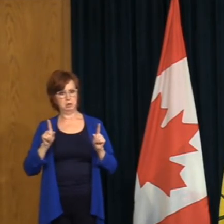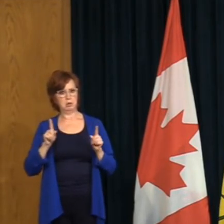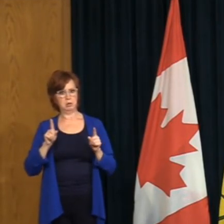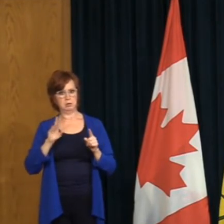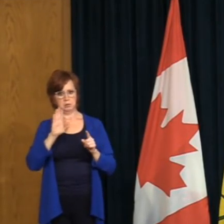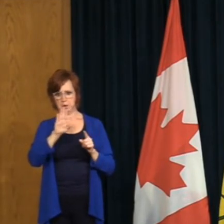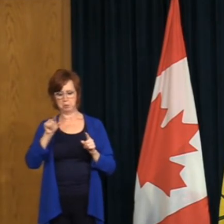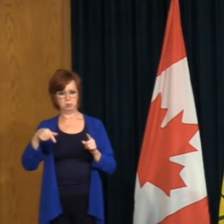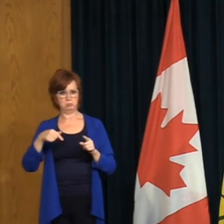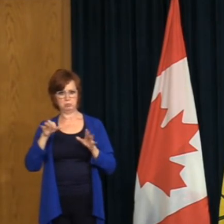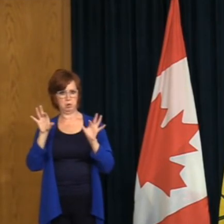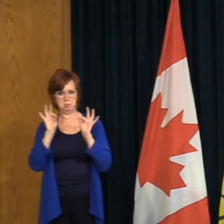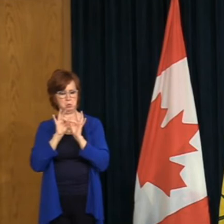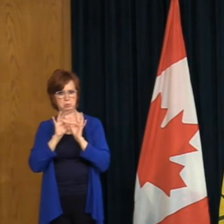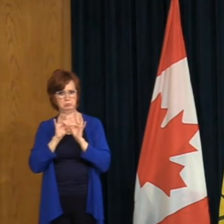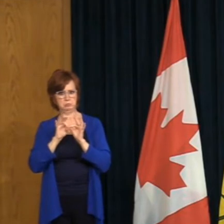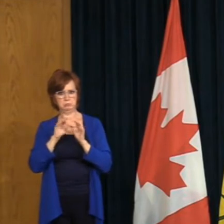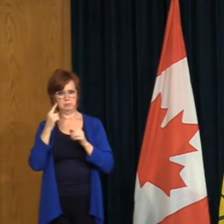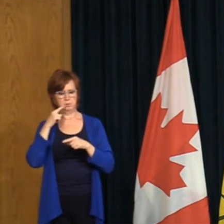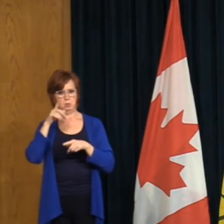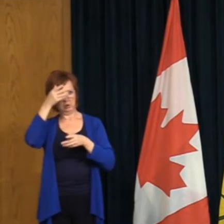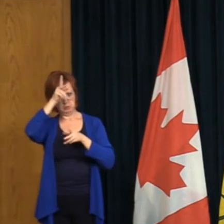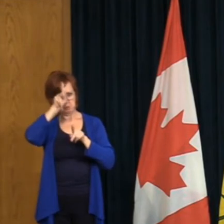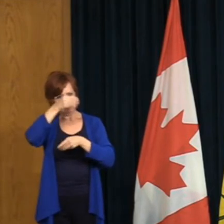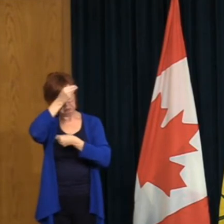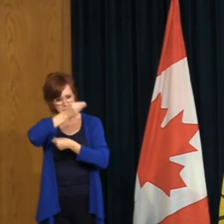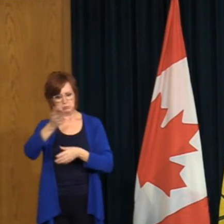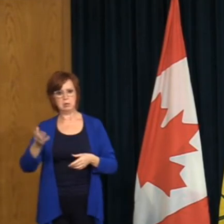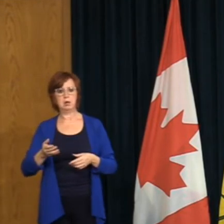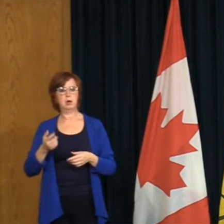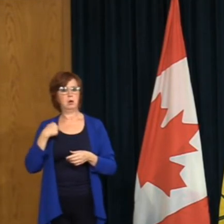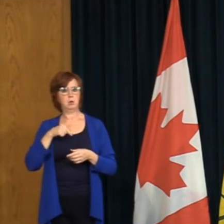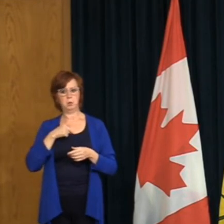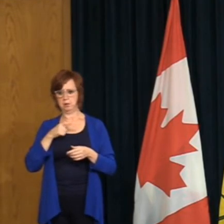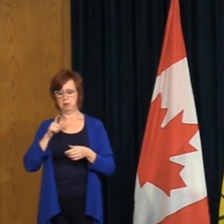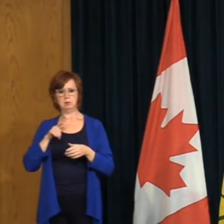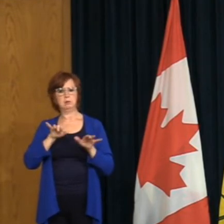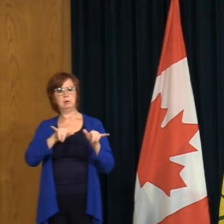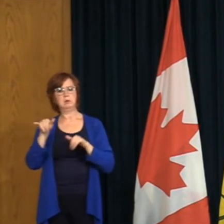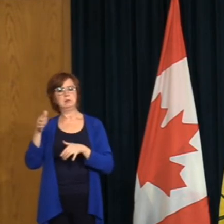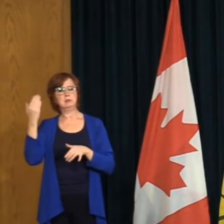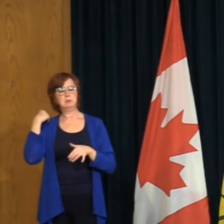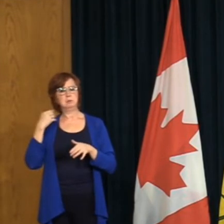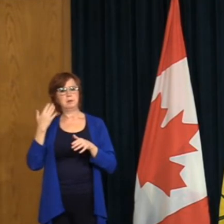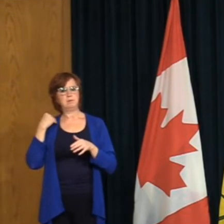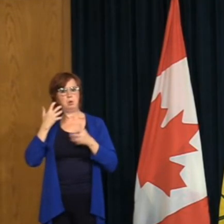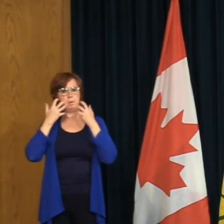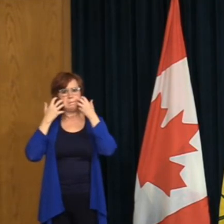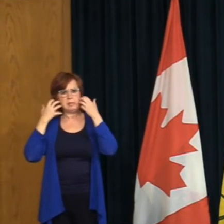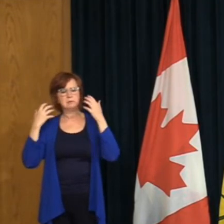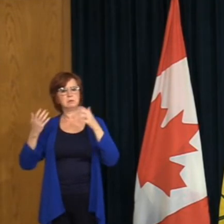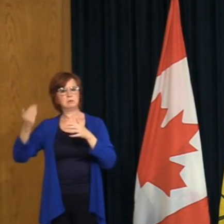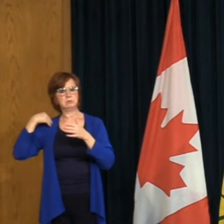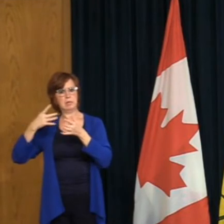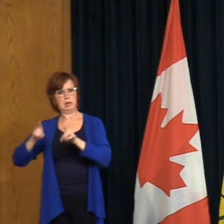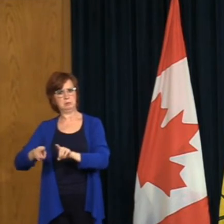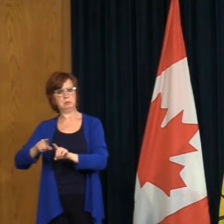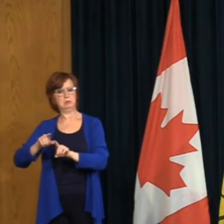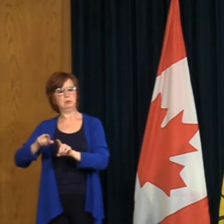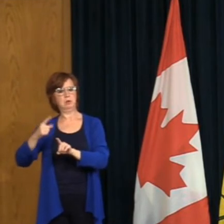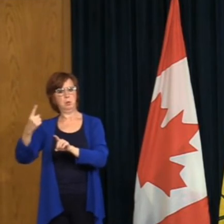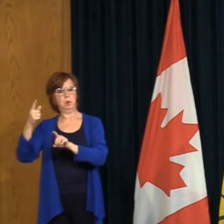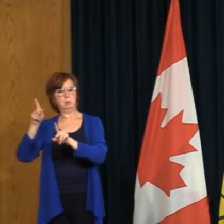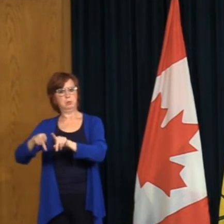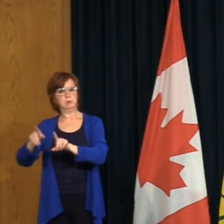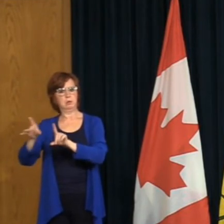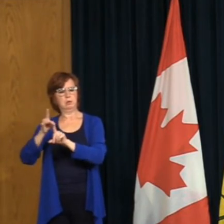we've done that in the past for other infectious diseases like measles, for example. And in this case, the only reason for mentioning it actually was to just